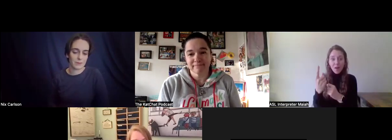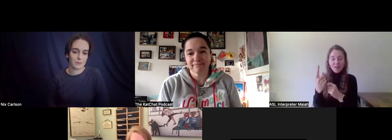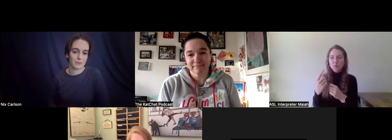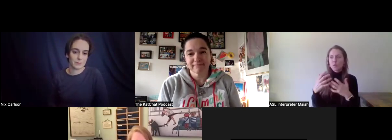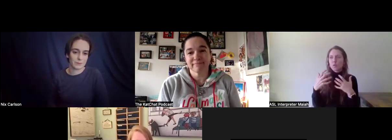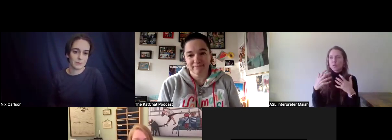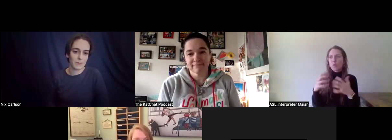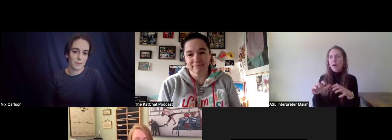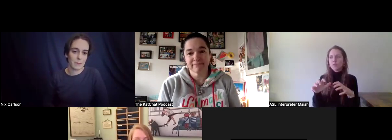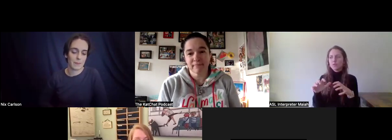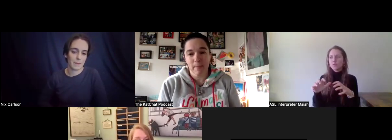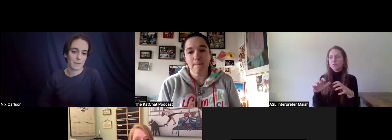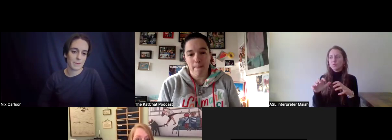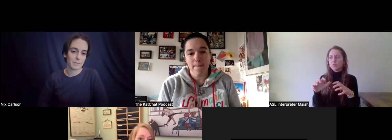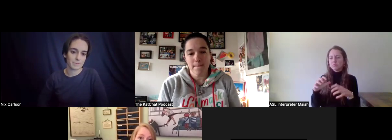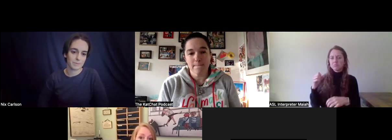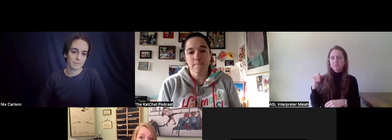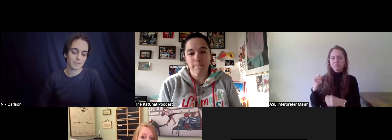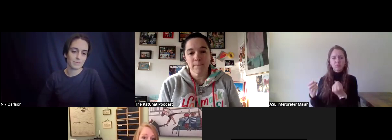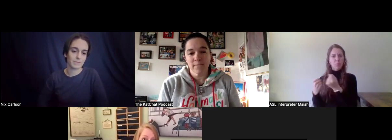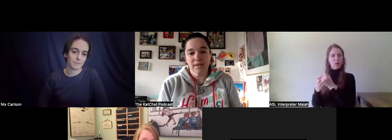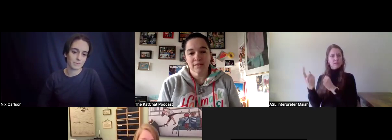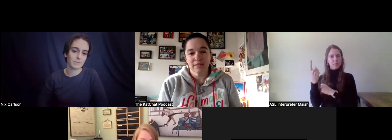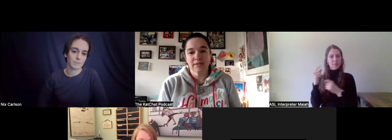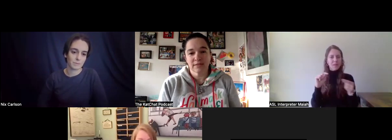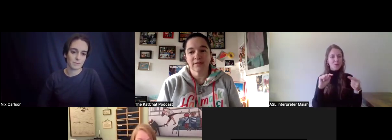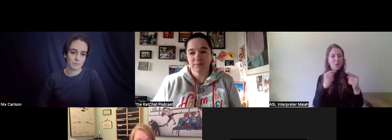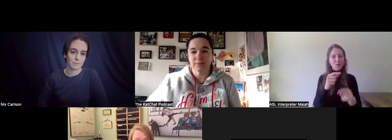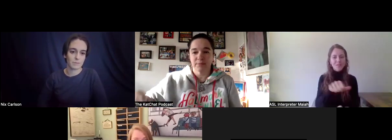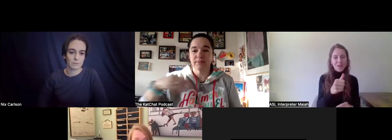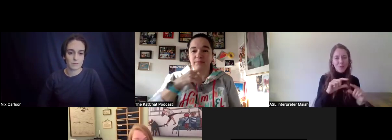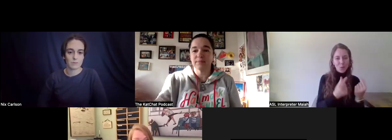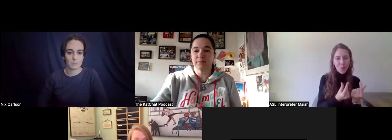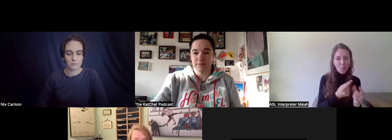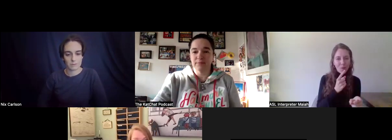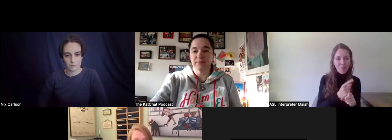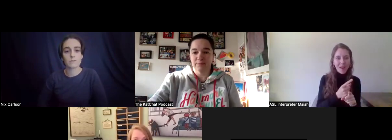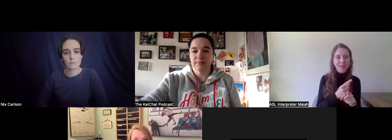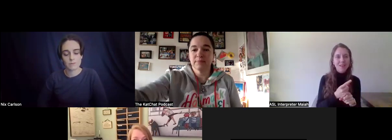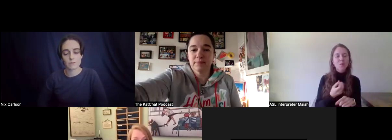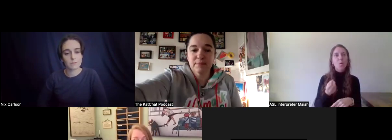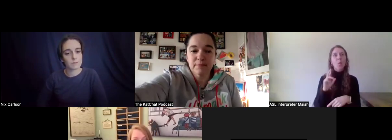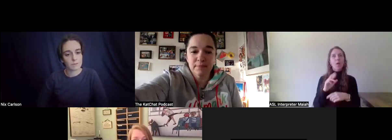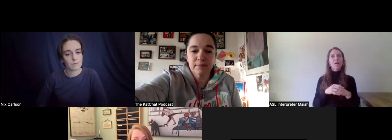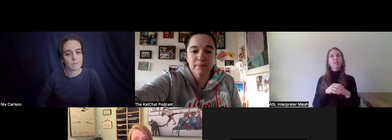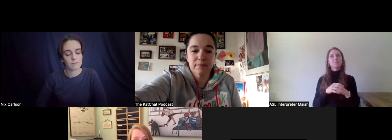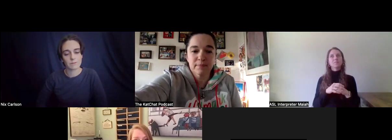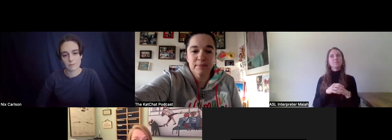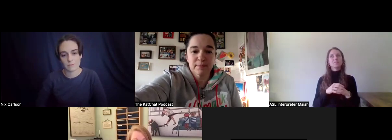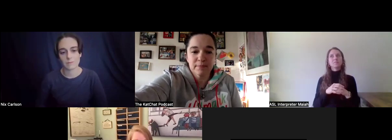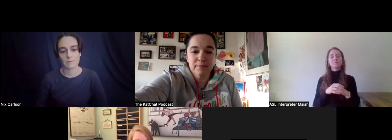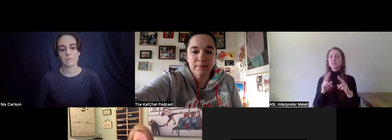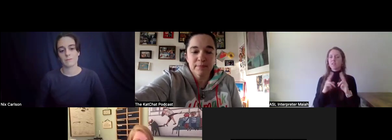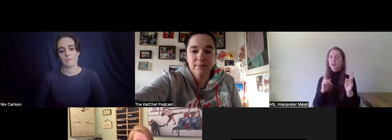want to take a stand that harms another group, right? Or, it's very hard to